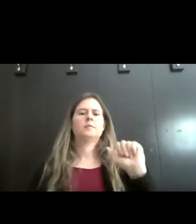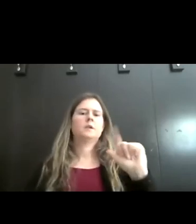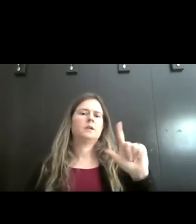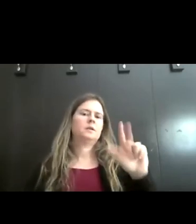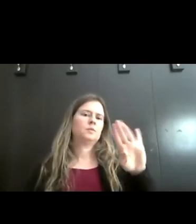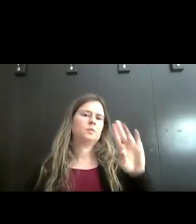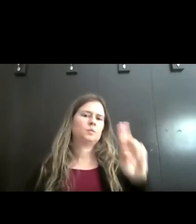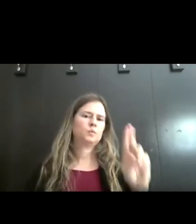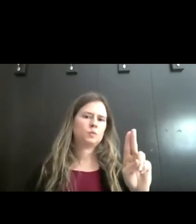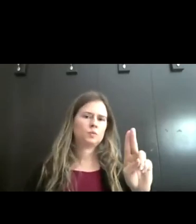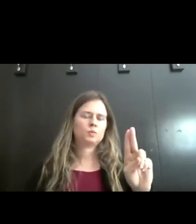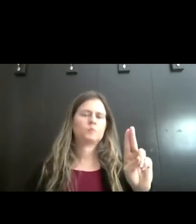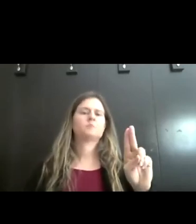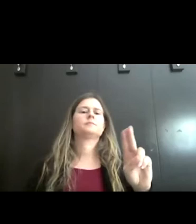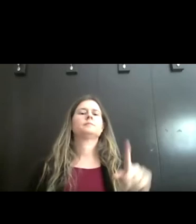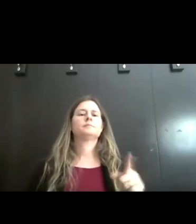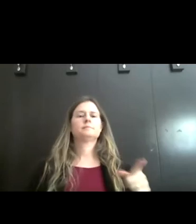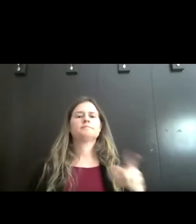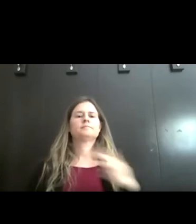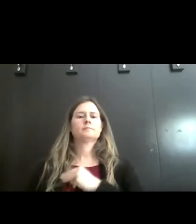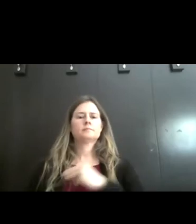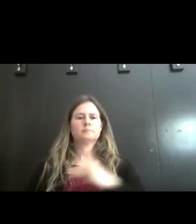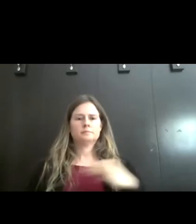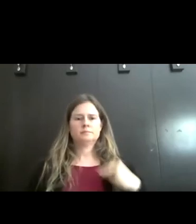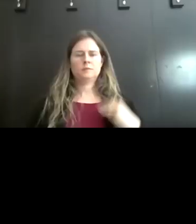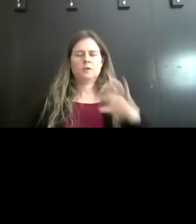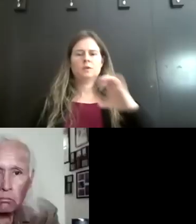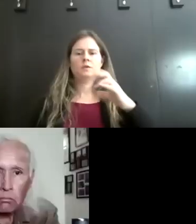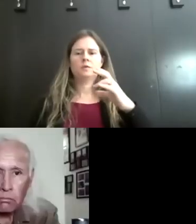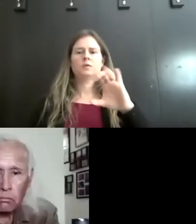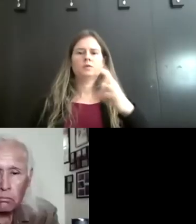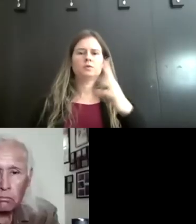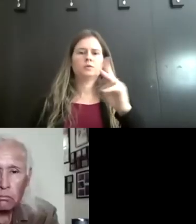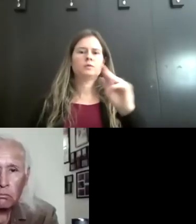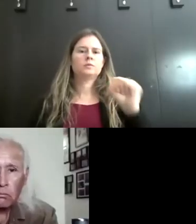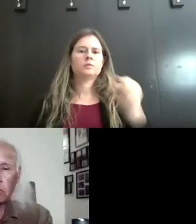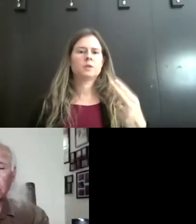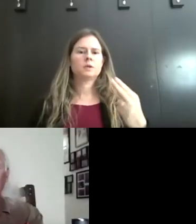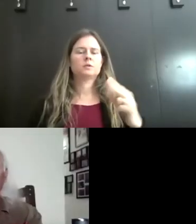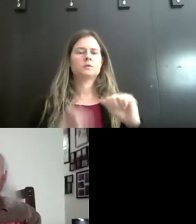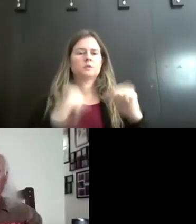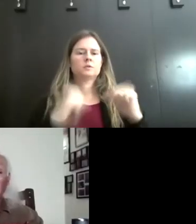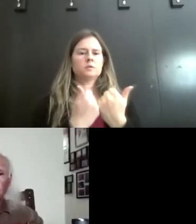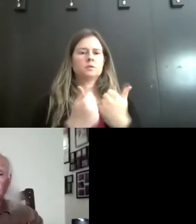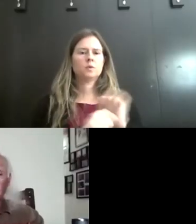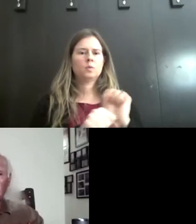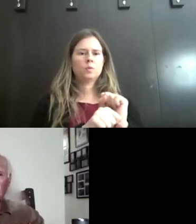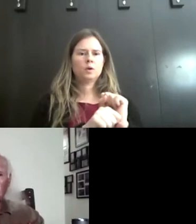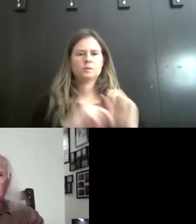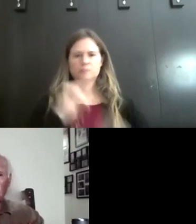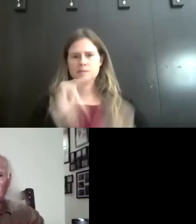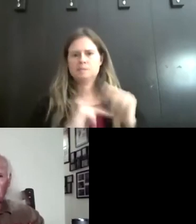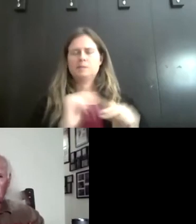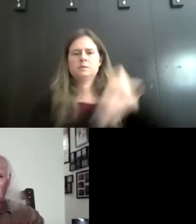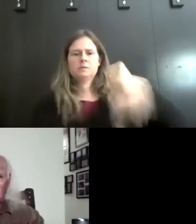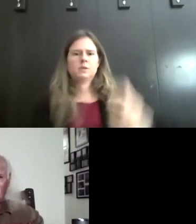As a member of the Chumash Maritime Association, Alan helped build the first working traditional Chumash plank canoe